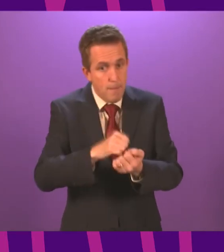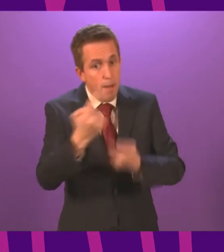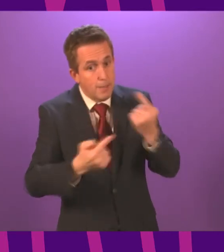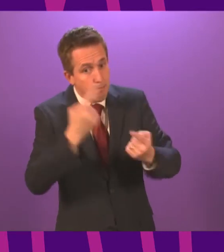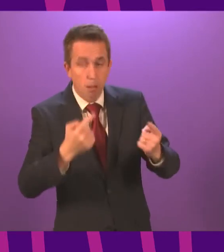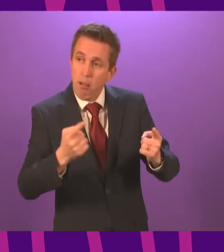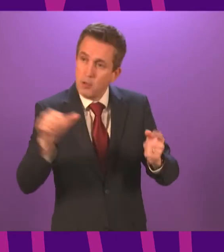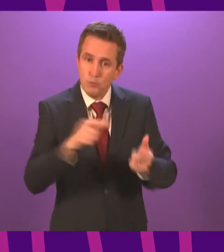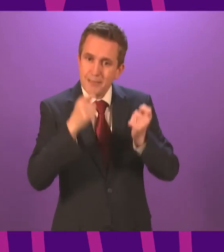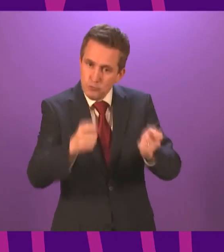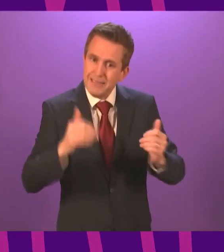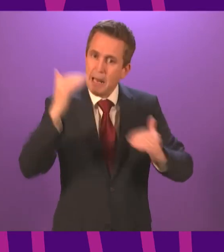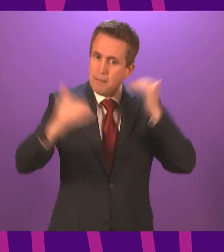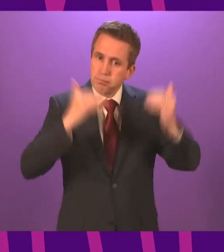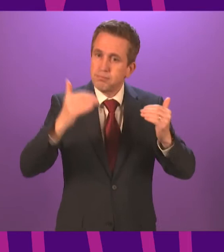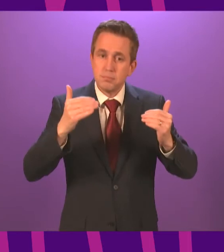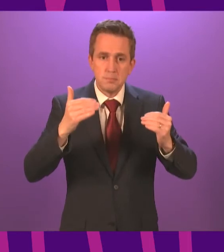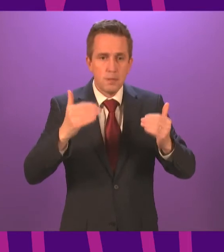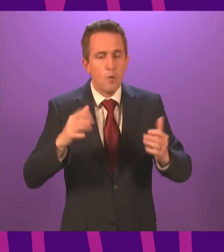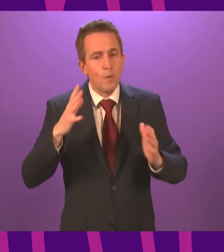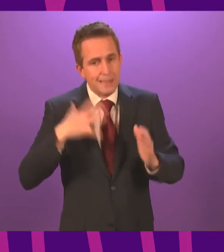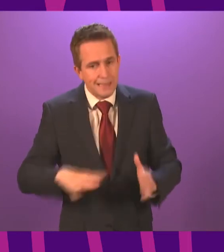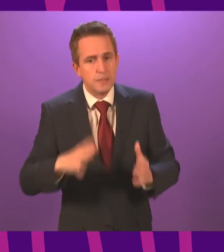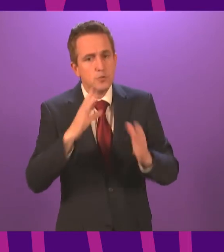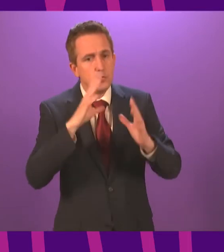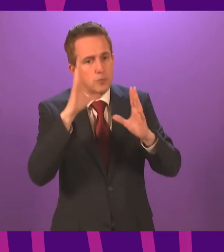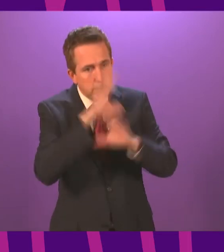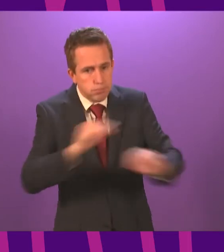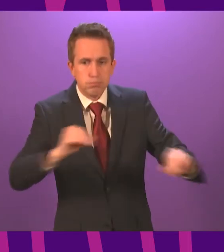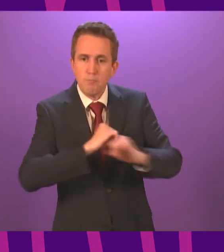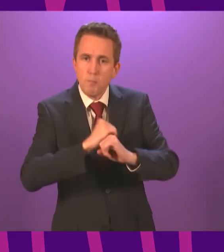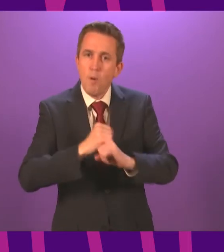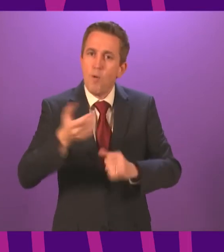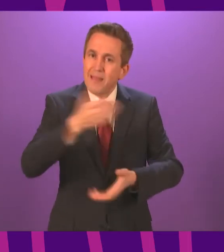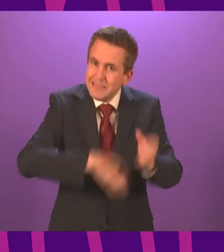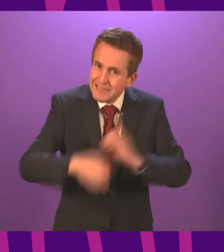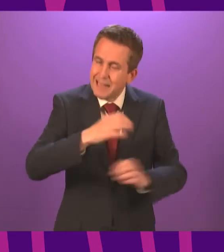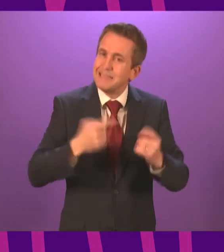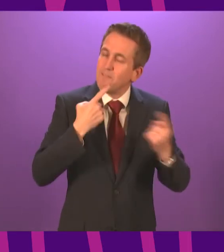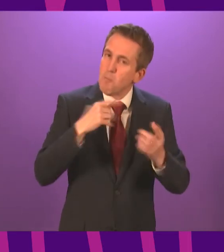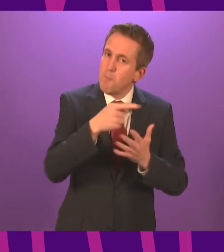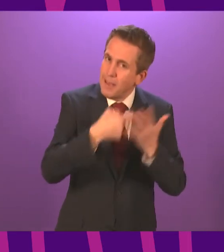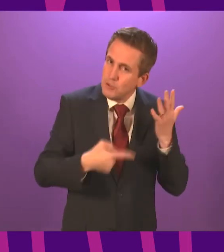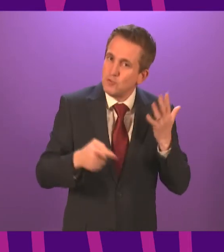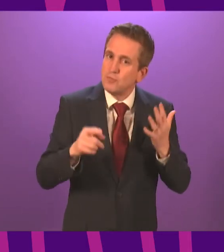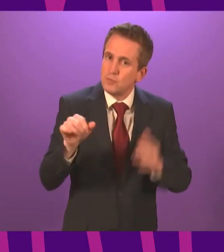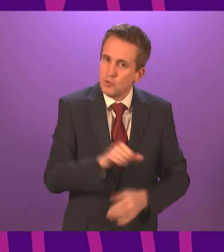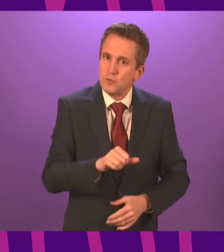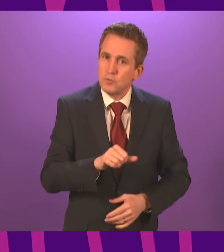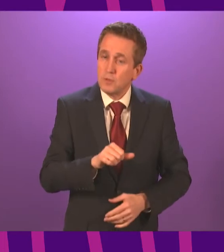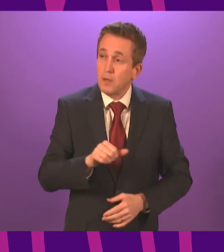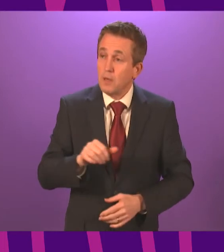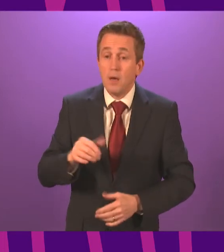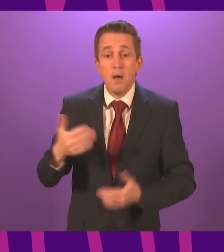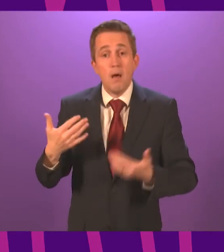you offer people reason and science, they will more readily volunteer acceptance. Without such explanations,